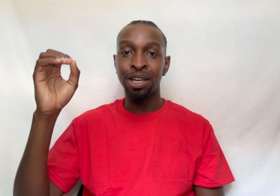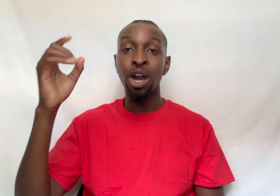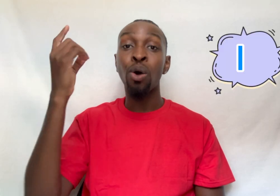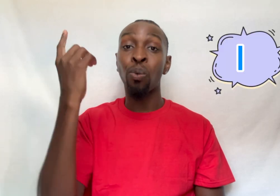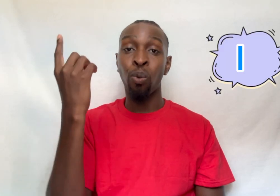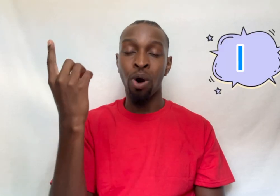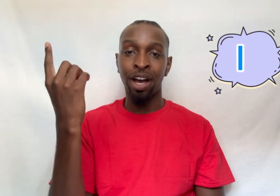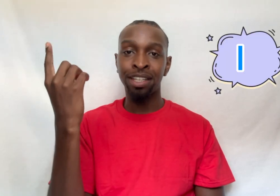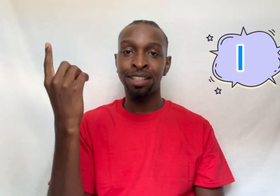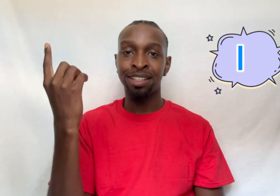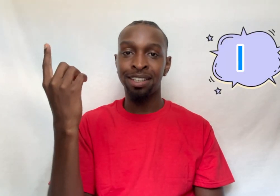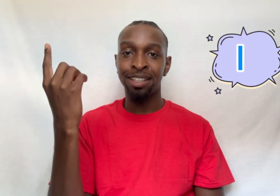1,